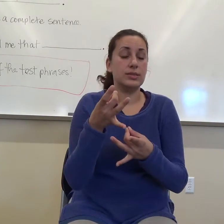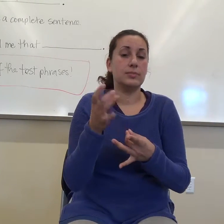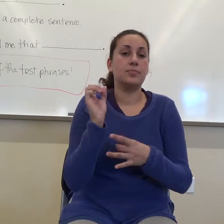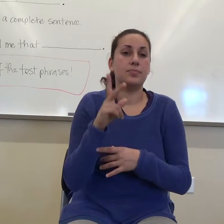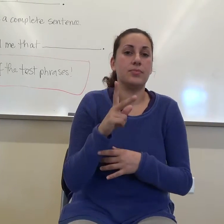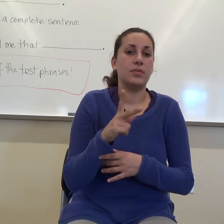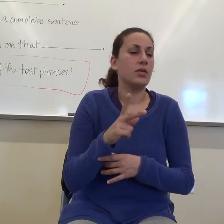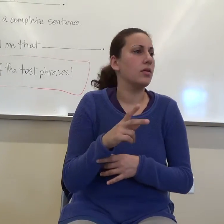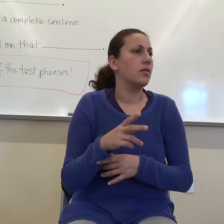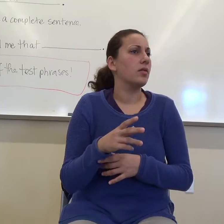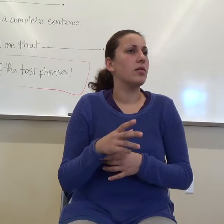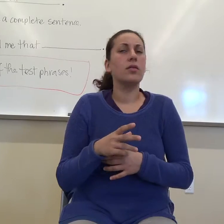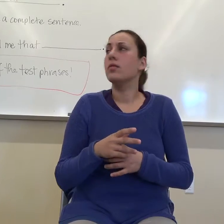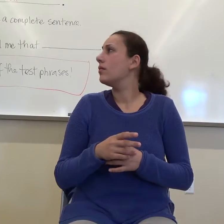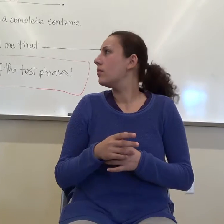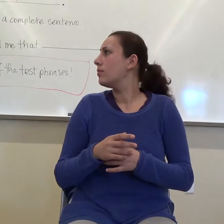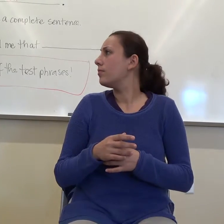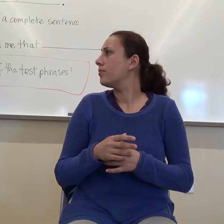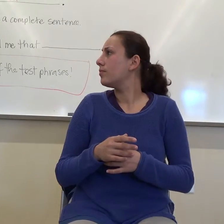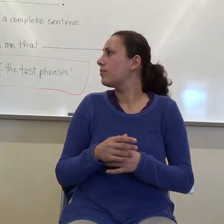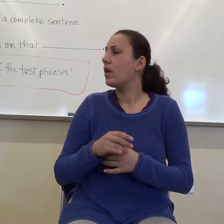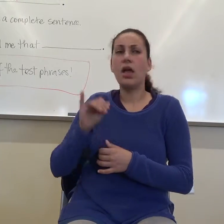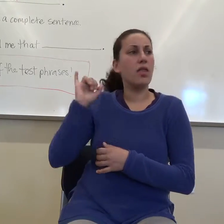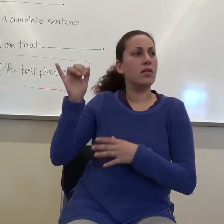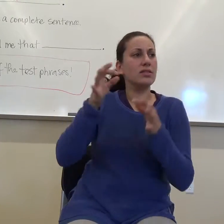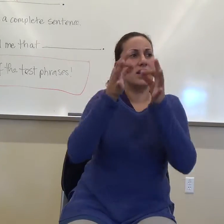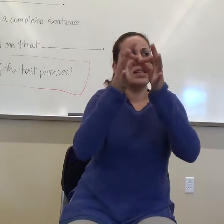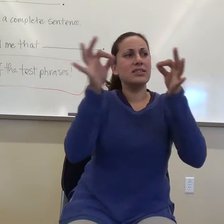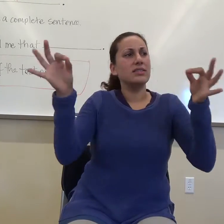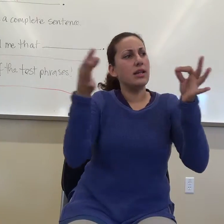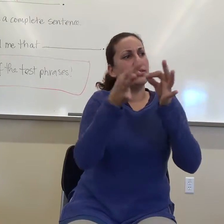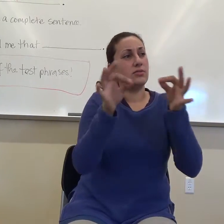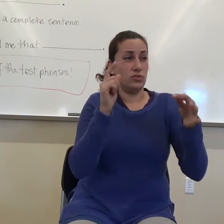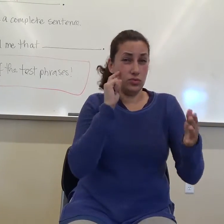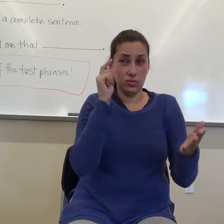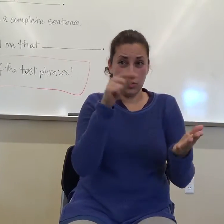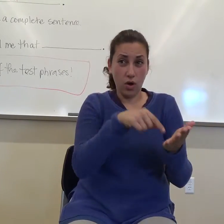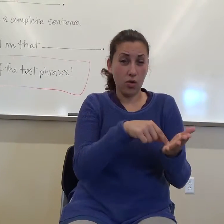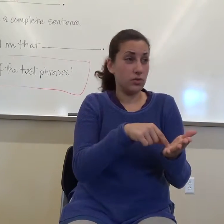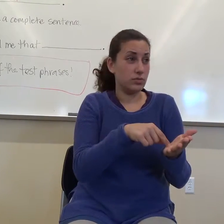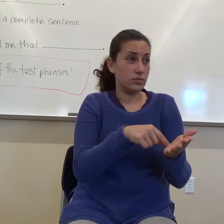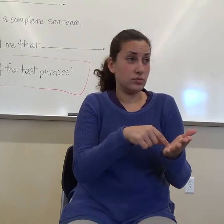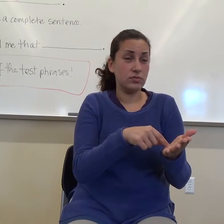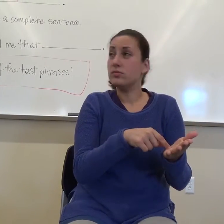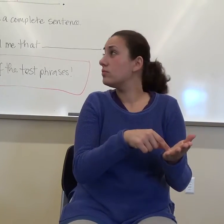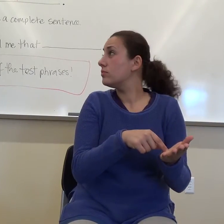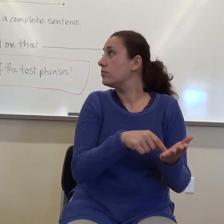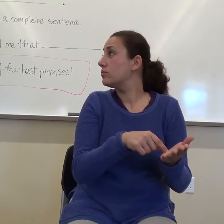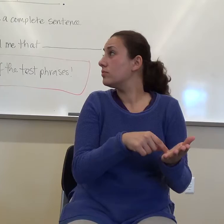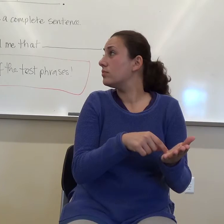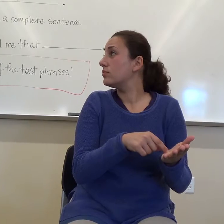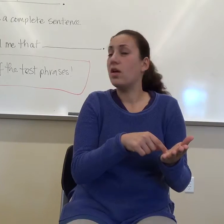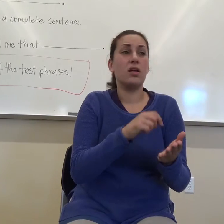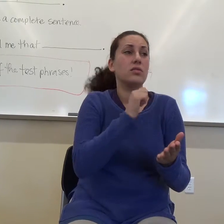What about this sentence? As you notice, it's not on our list